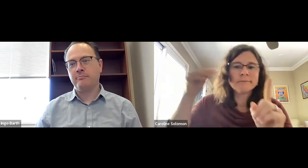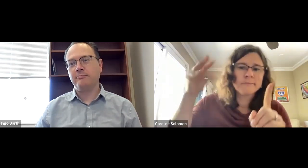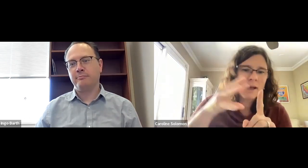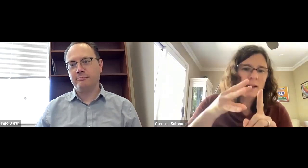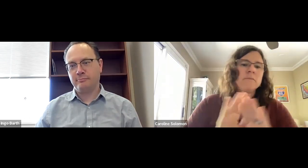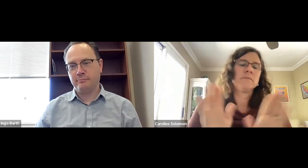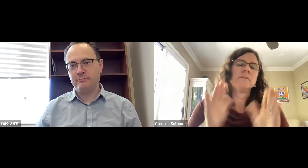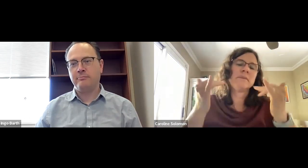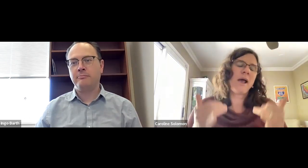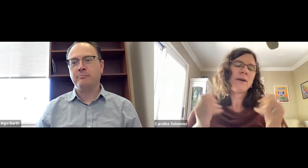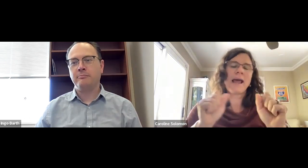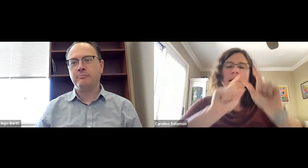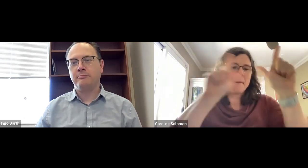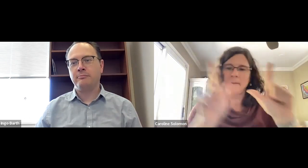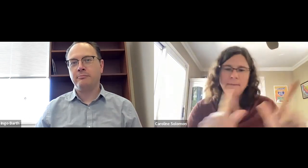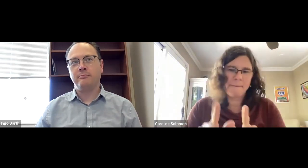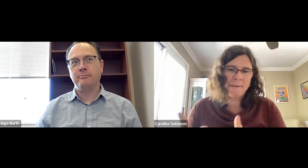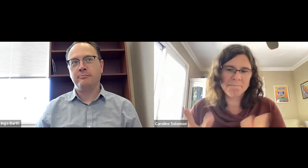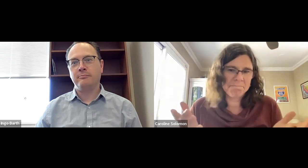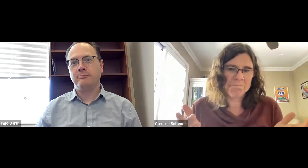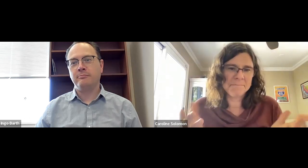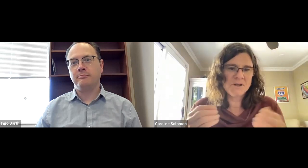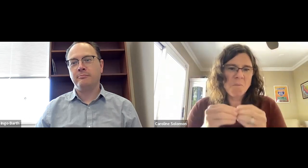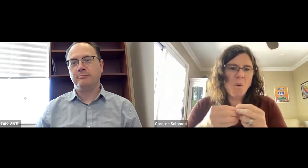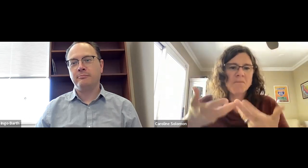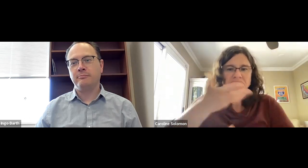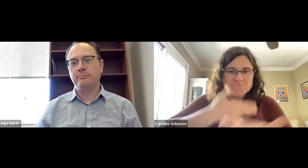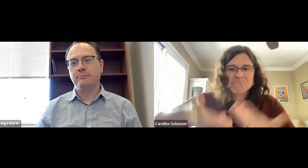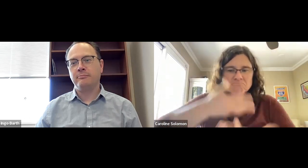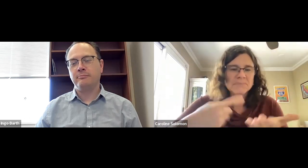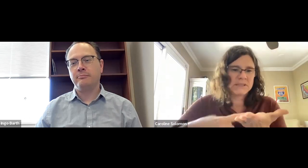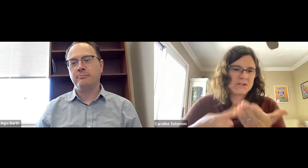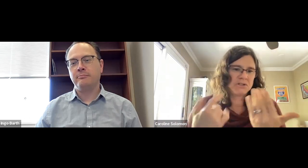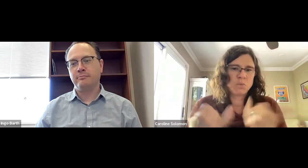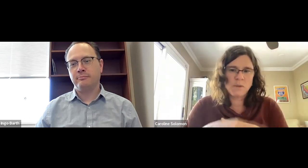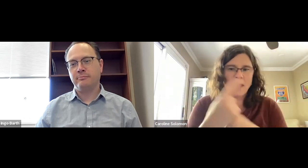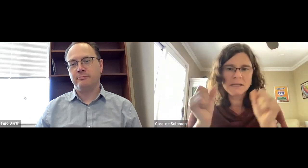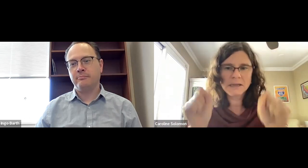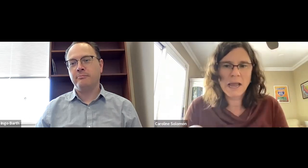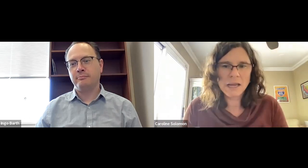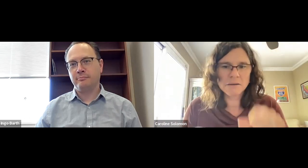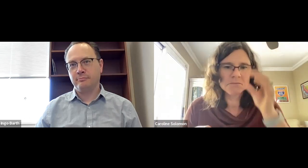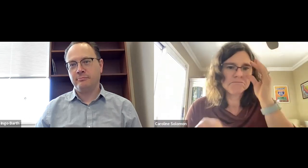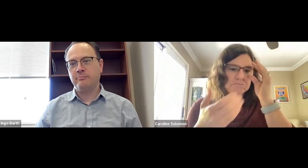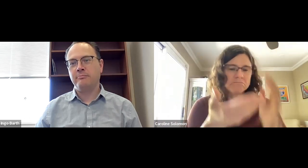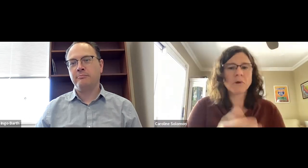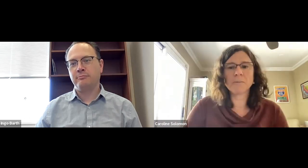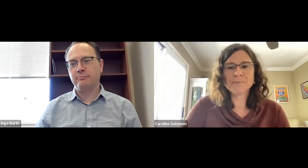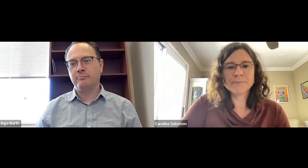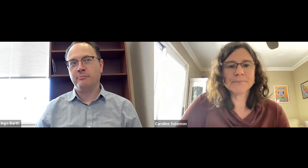discussions. So I think everyone is able to pull on their screen. I don't think we need to spotlight anyone specifically. I think today, because we have